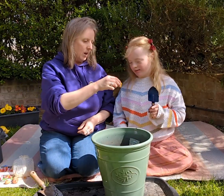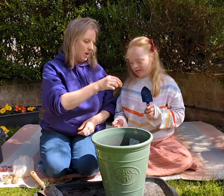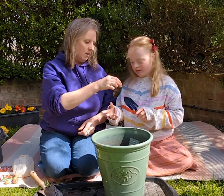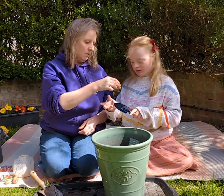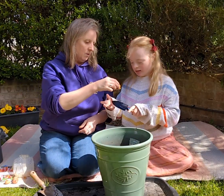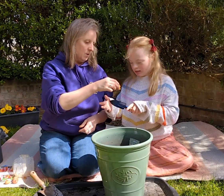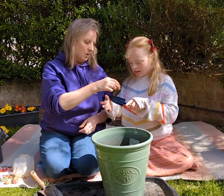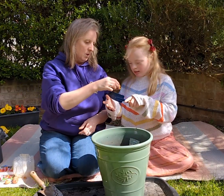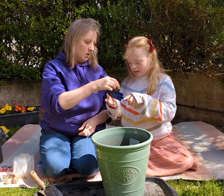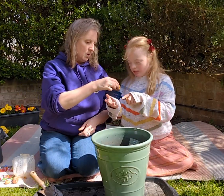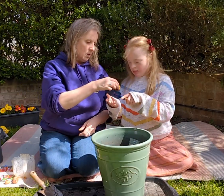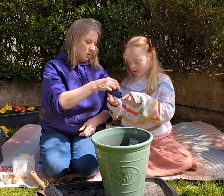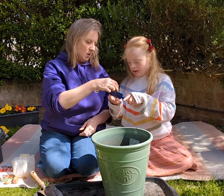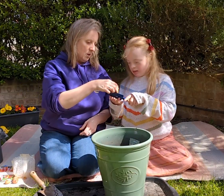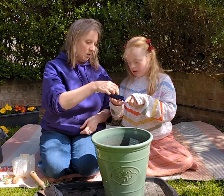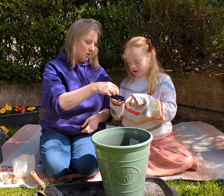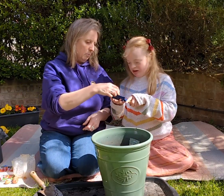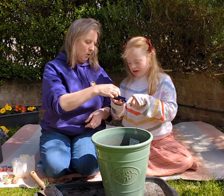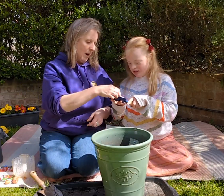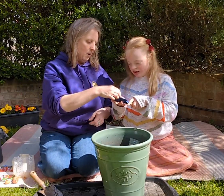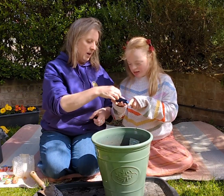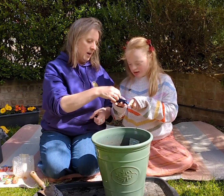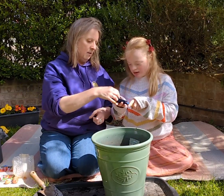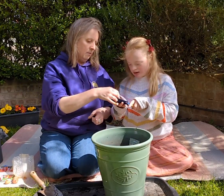Okay. I'm going to put that one in.